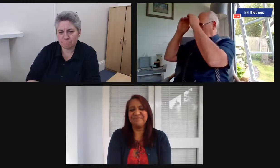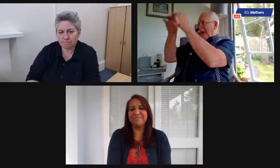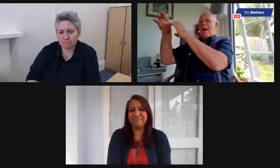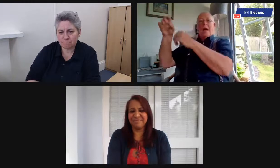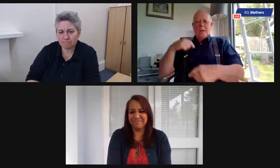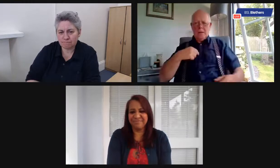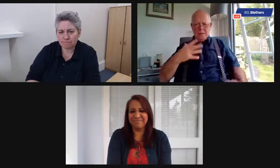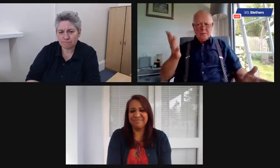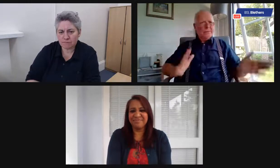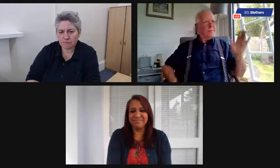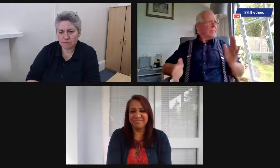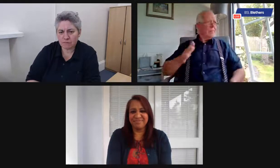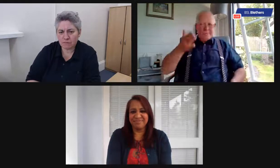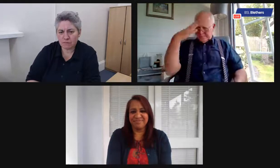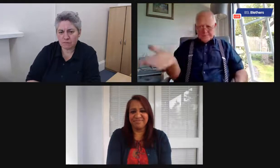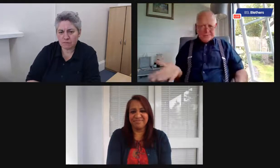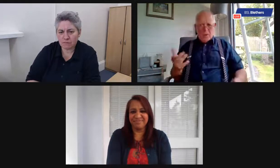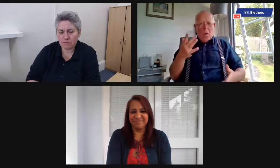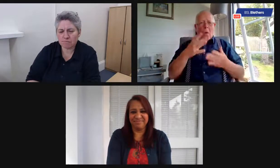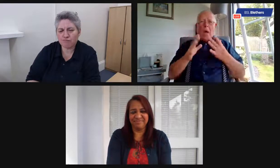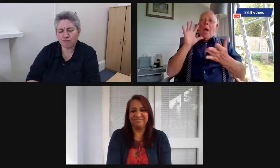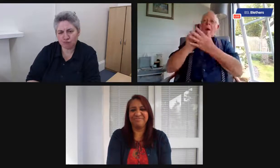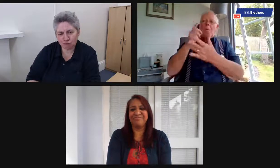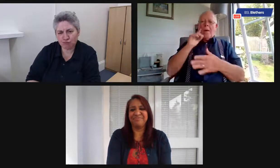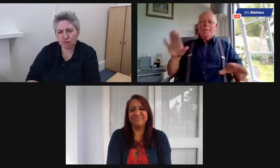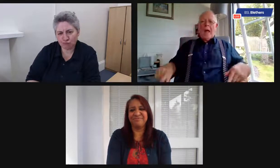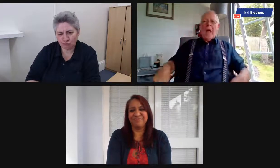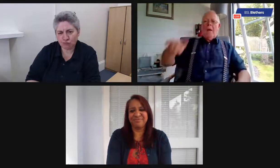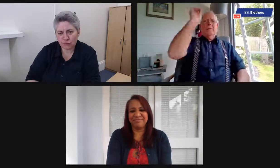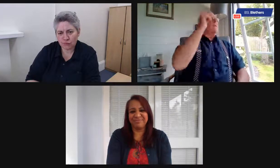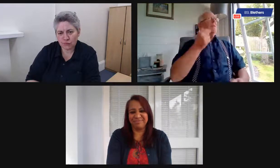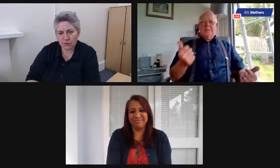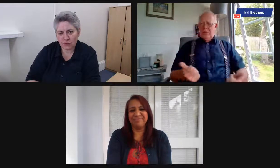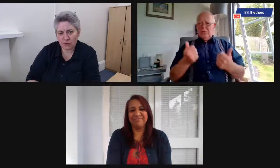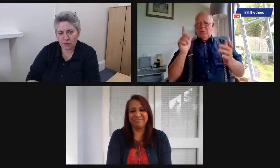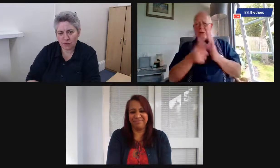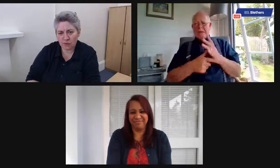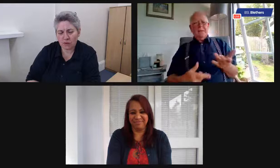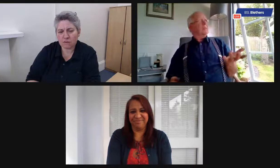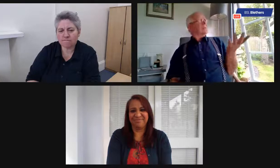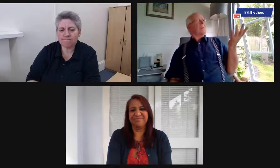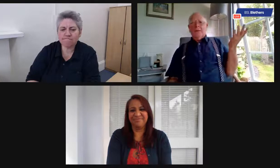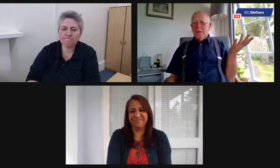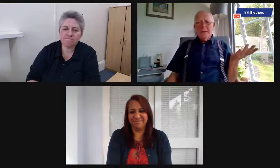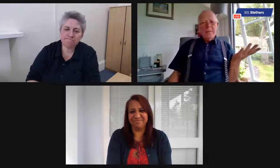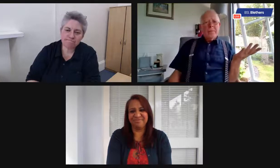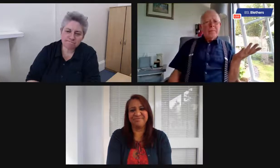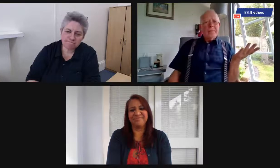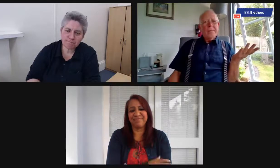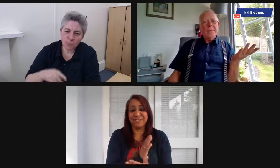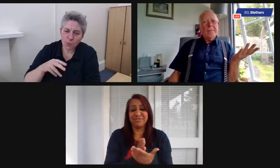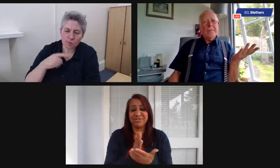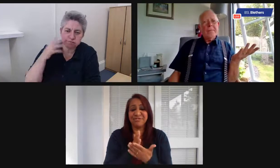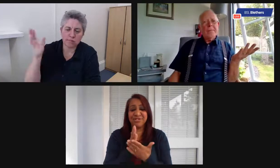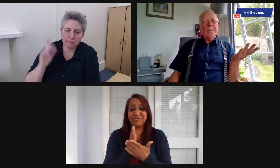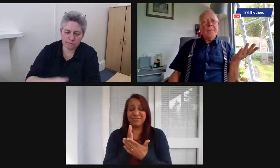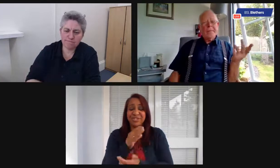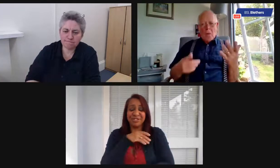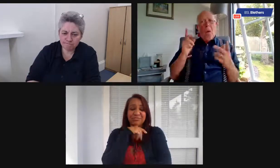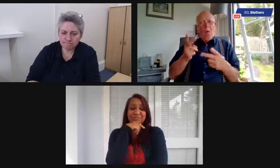their binoculars to where they hear the sound. But as a deaf person walking around, you know, by the time you've seen the bird, it's in flight. So your Yeah, binoculars are no